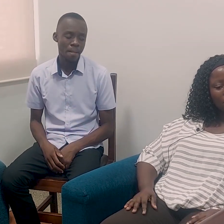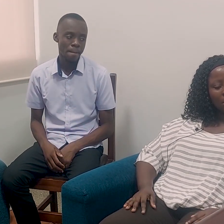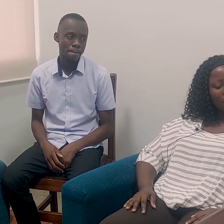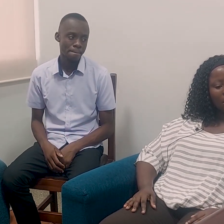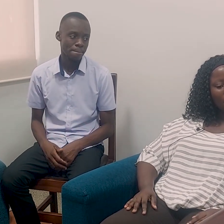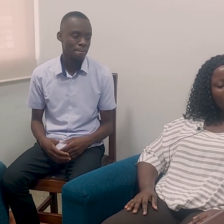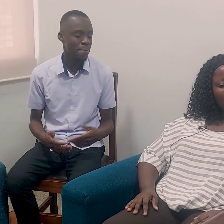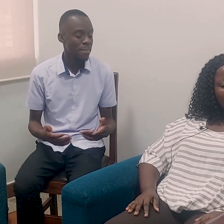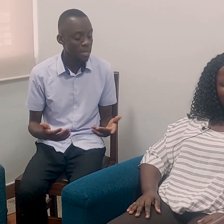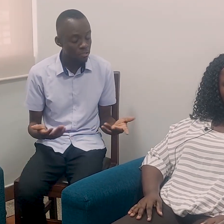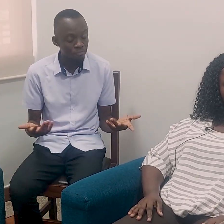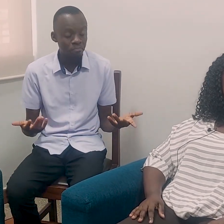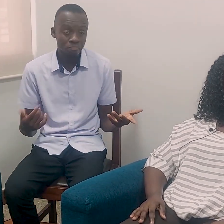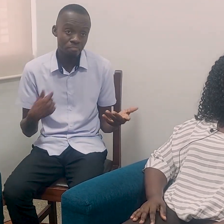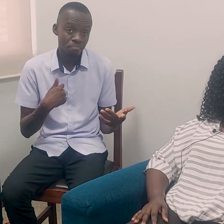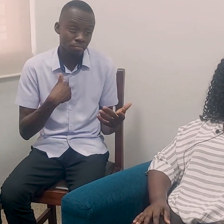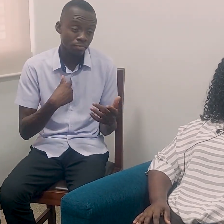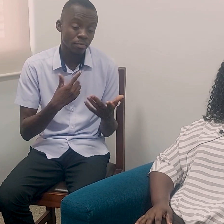would say